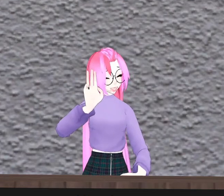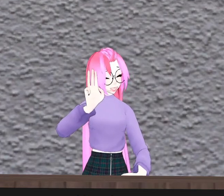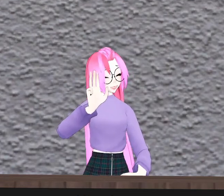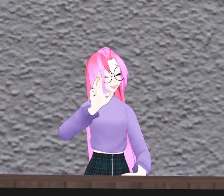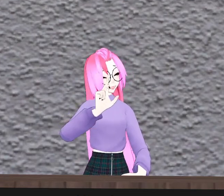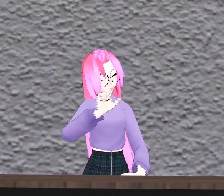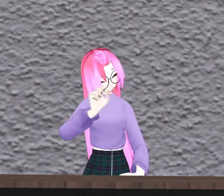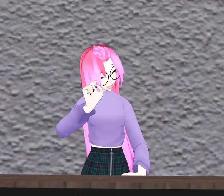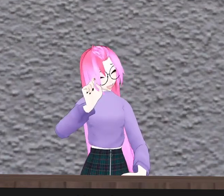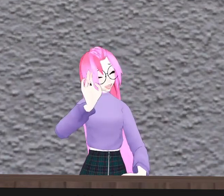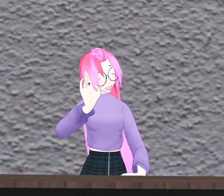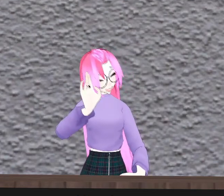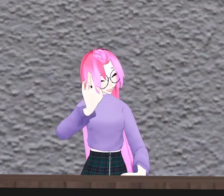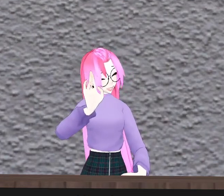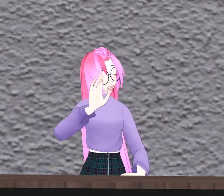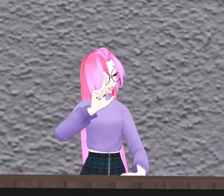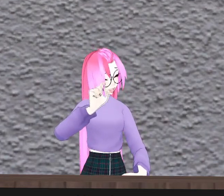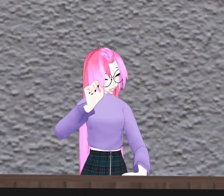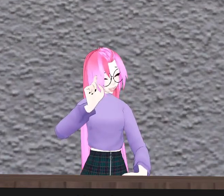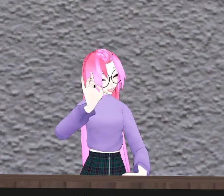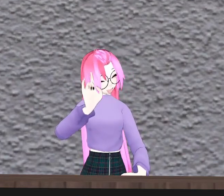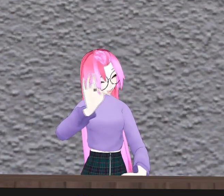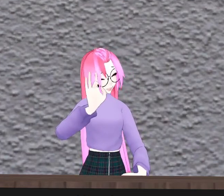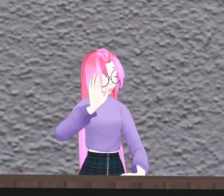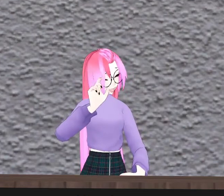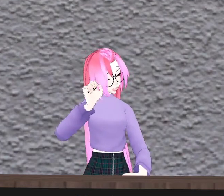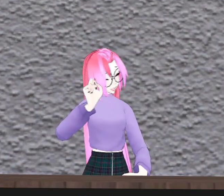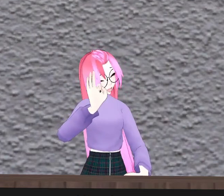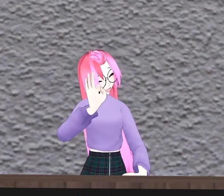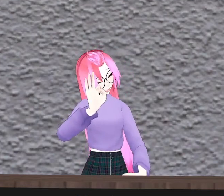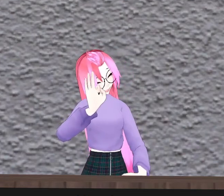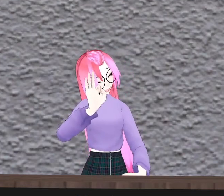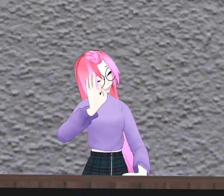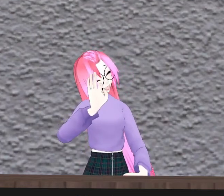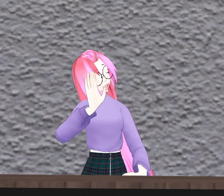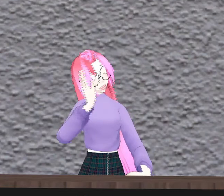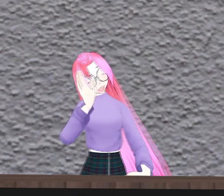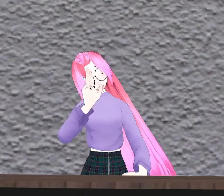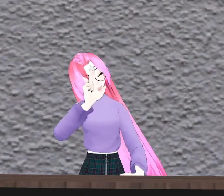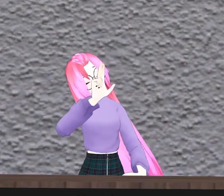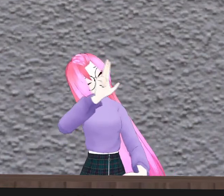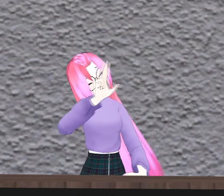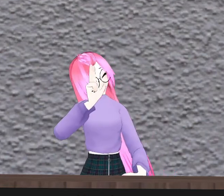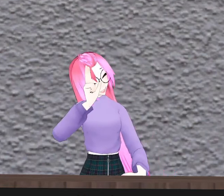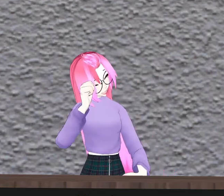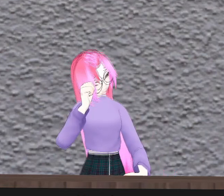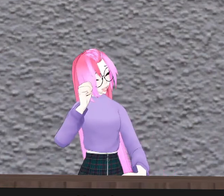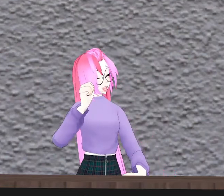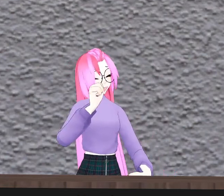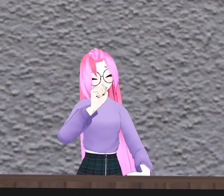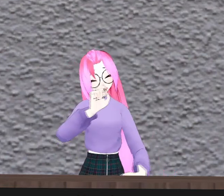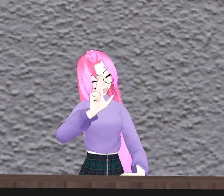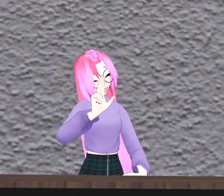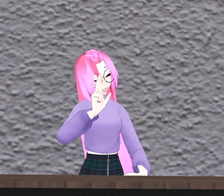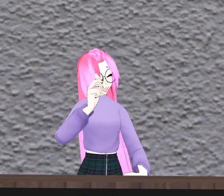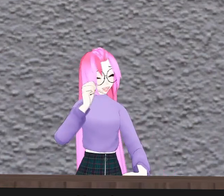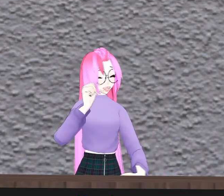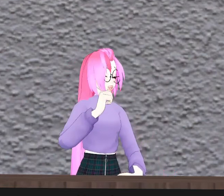26, 27, 28, 29. And like I said, 30. Easy. 30.